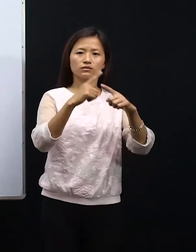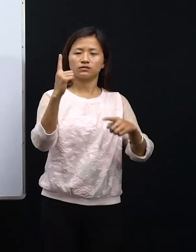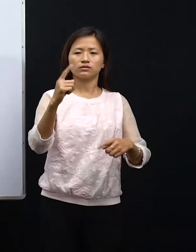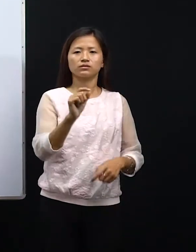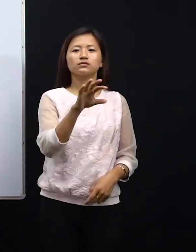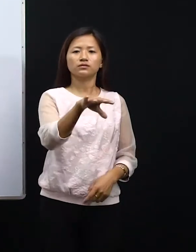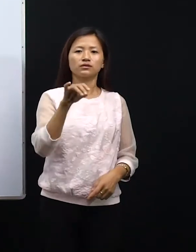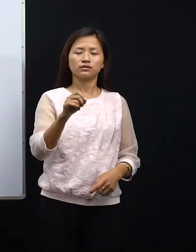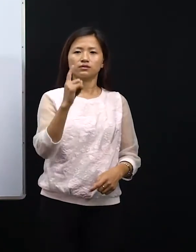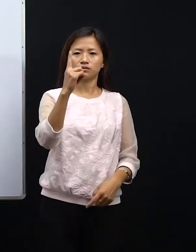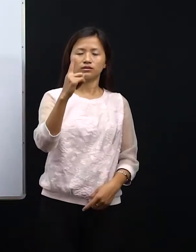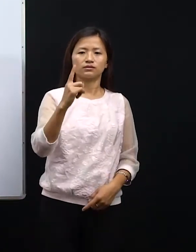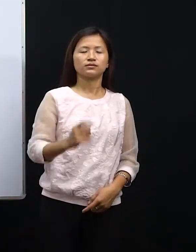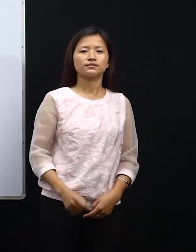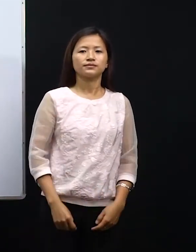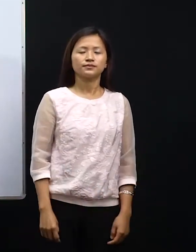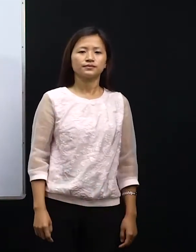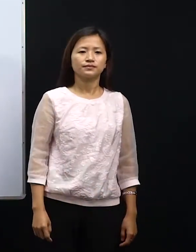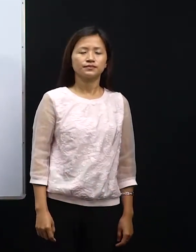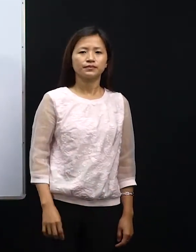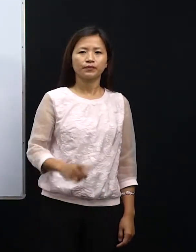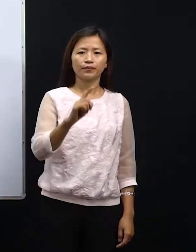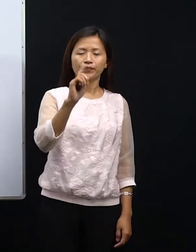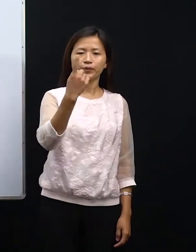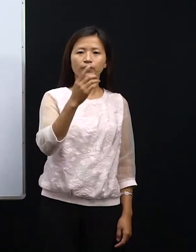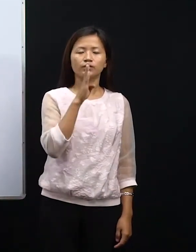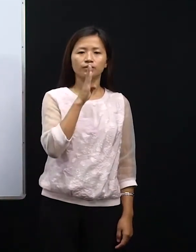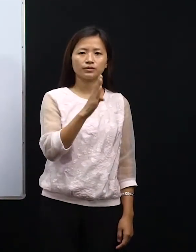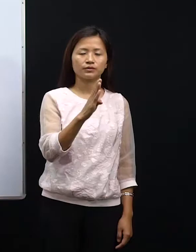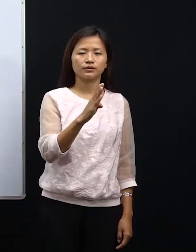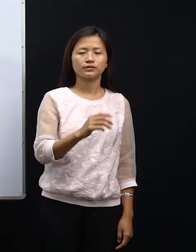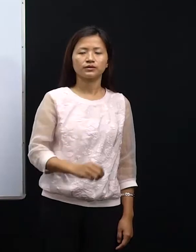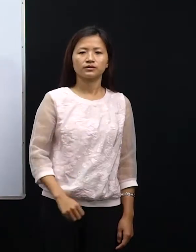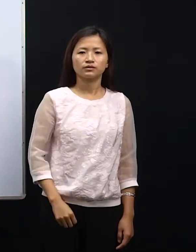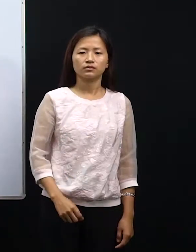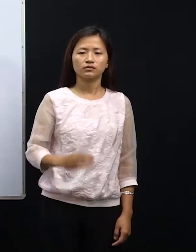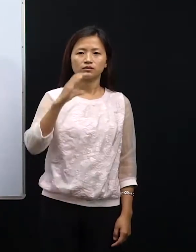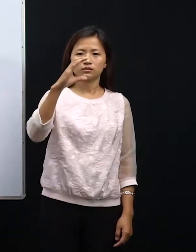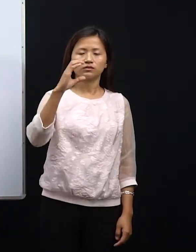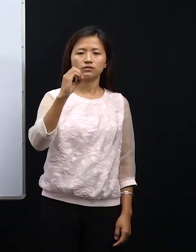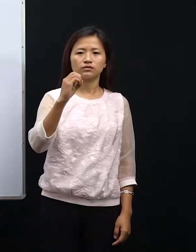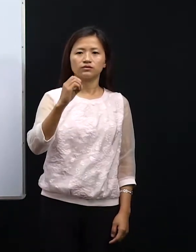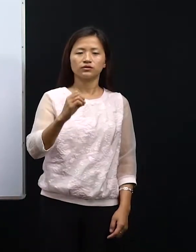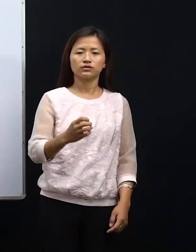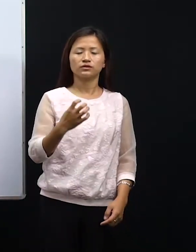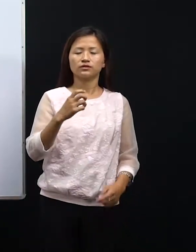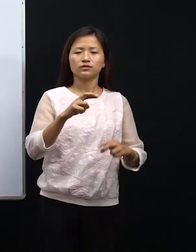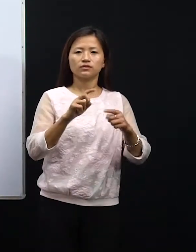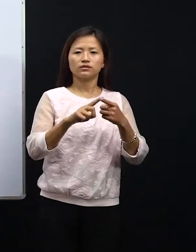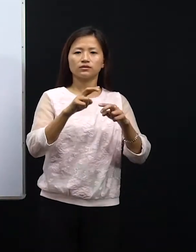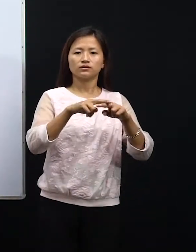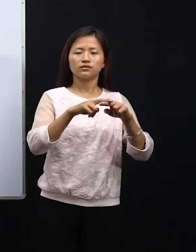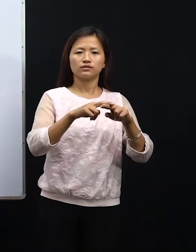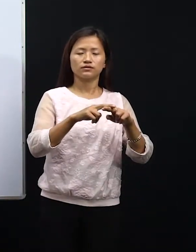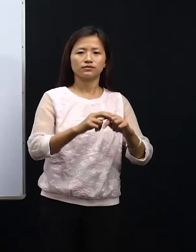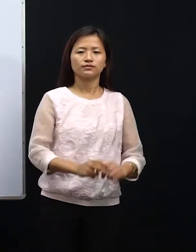1 into x, x. Alright? So 1 will be your coefficient for x. If you look at the next